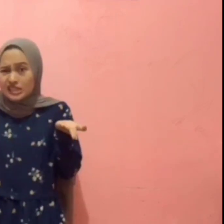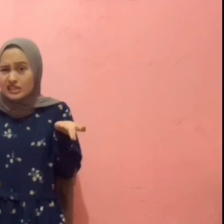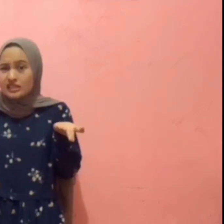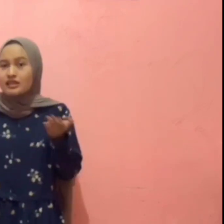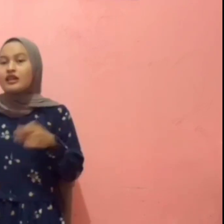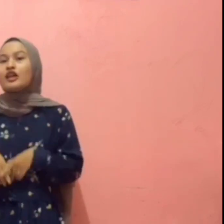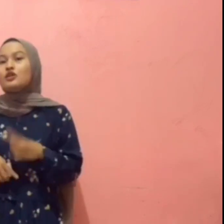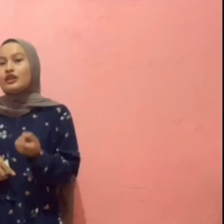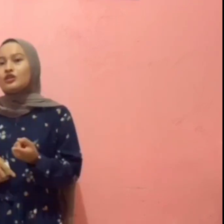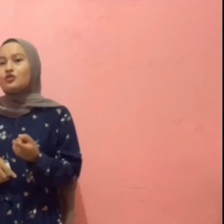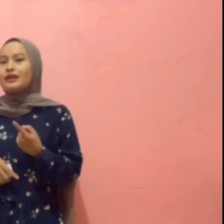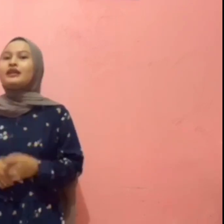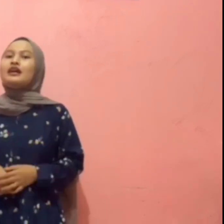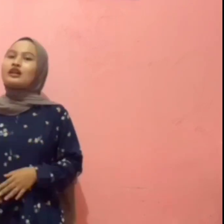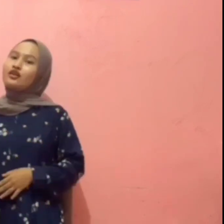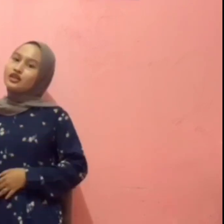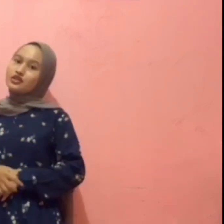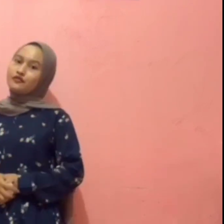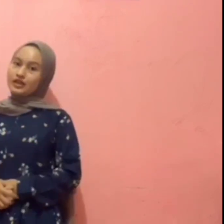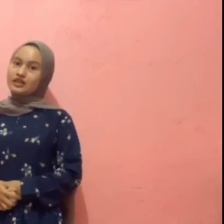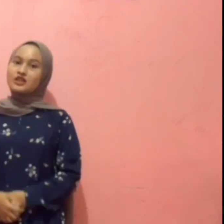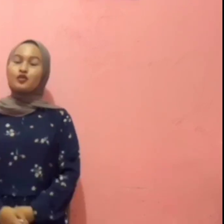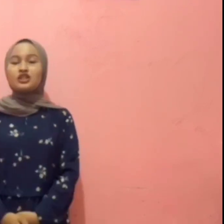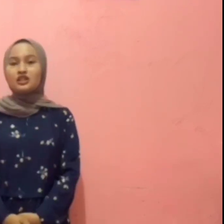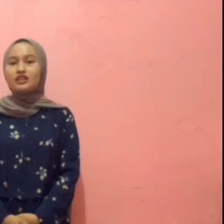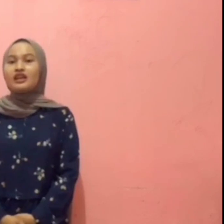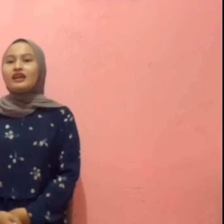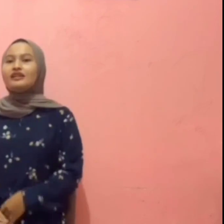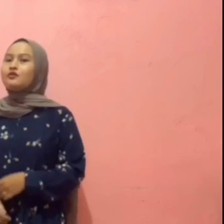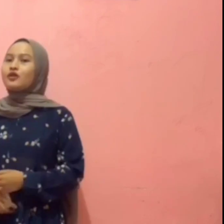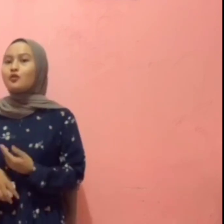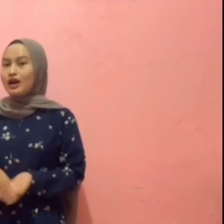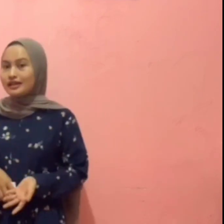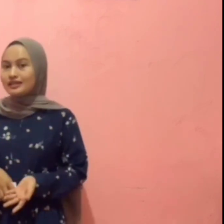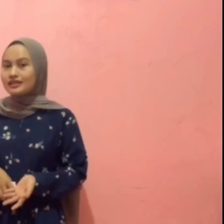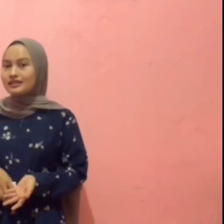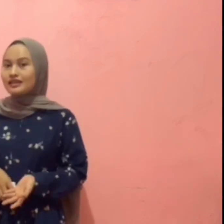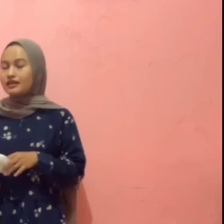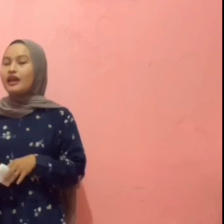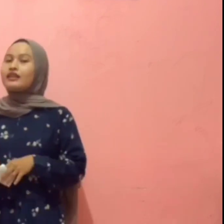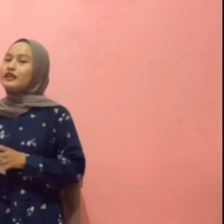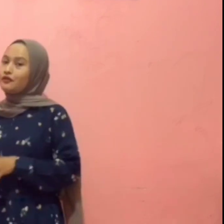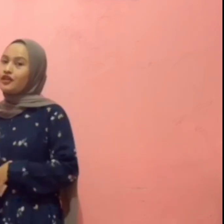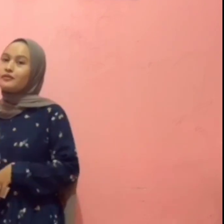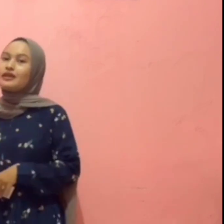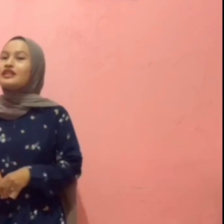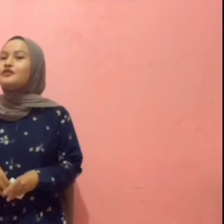what's. You need to make a curious face expression in the word what's. Therefore, the message will